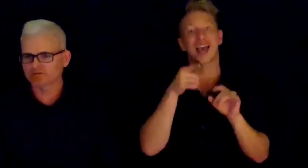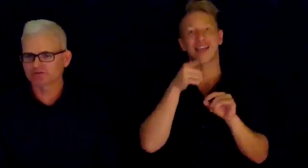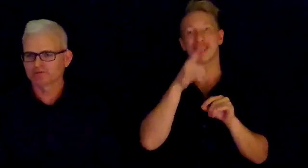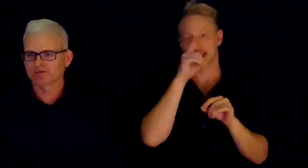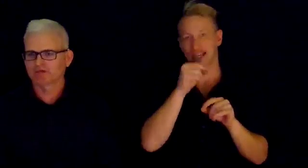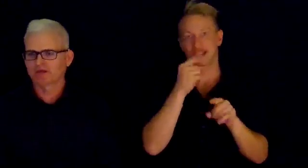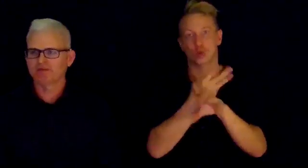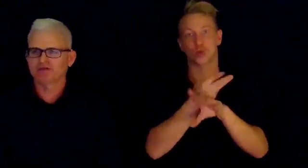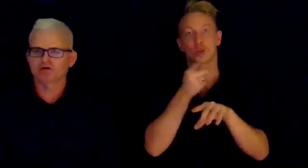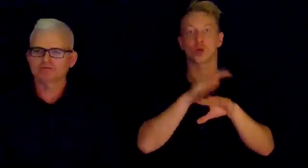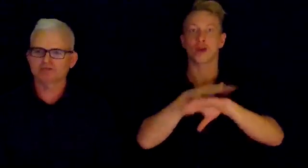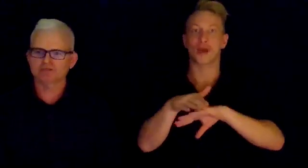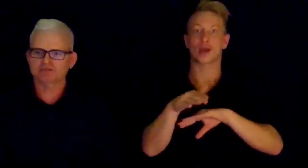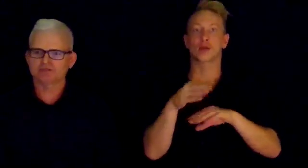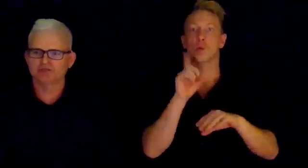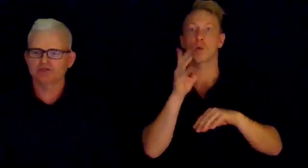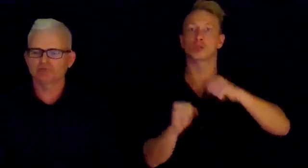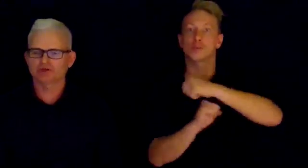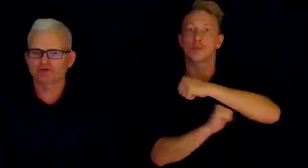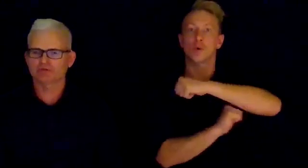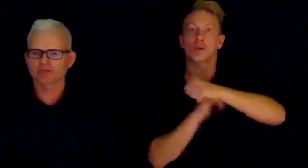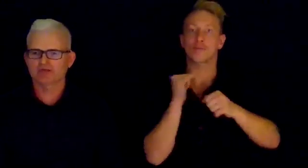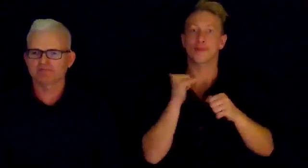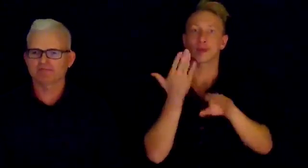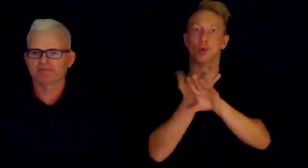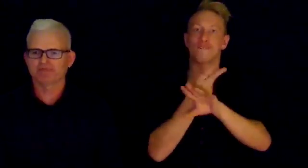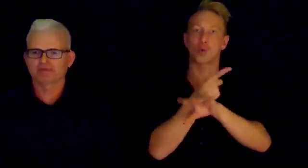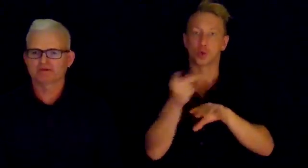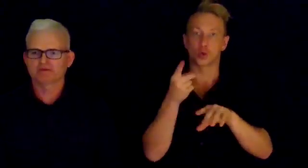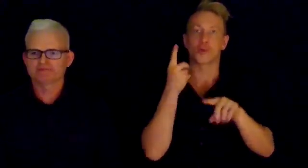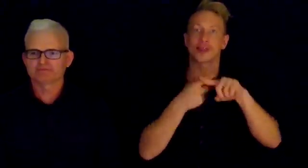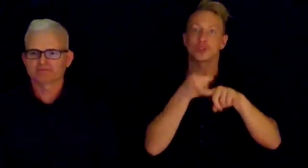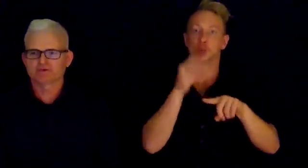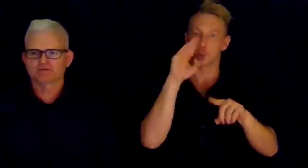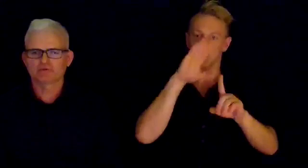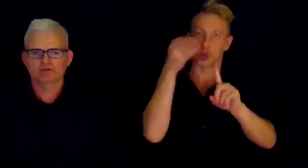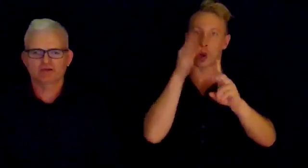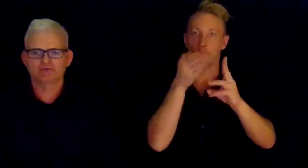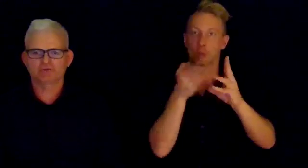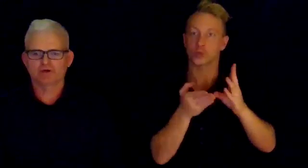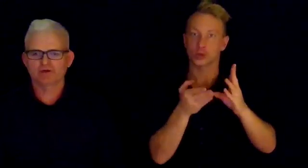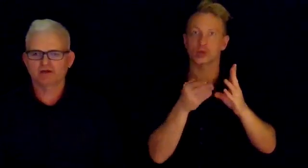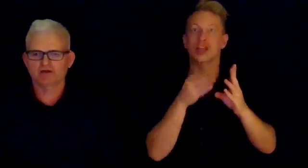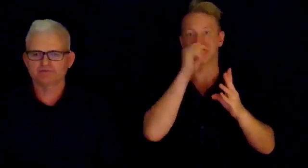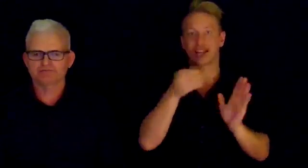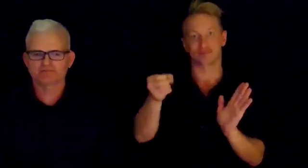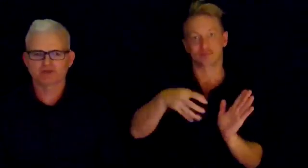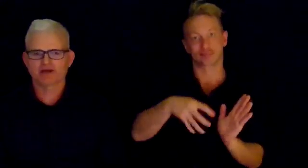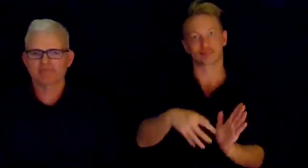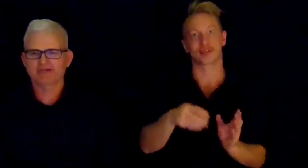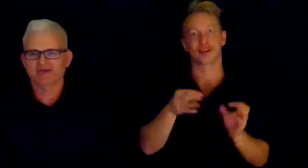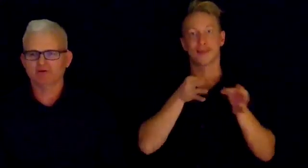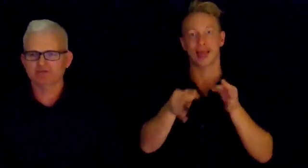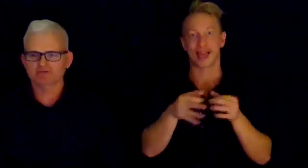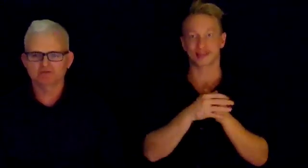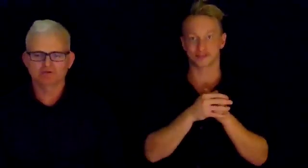work for you and the goals that you can put on your plan. So we don't have to worry about